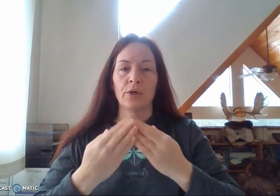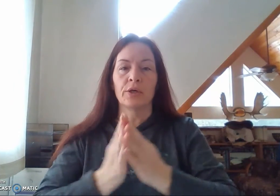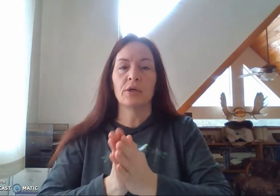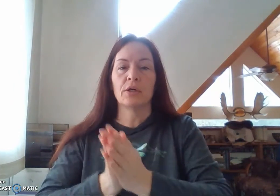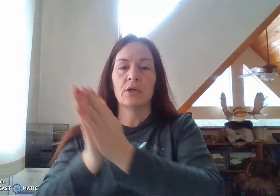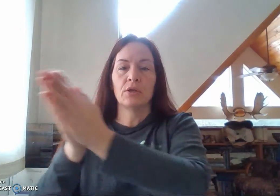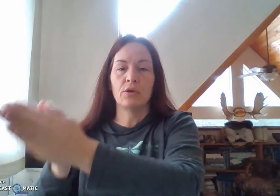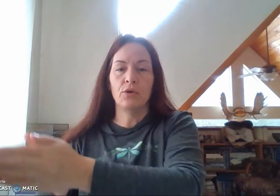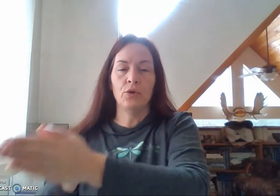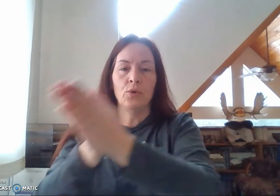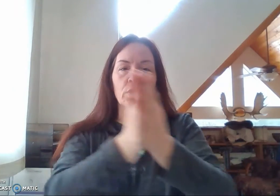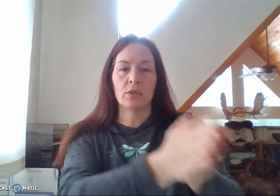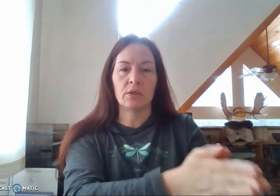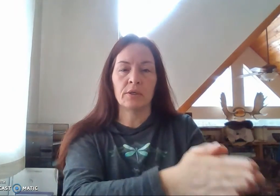Newer, newer.